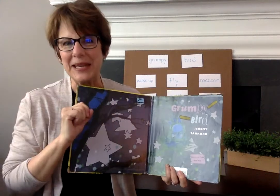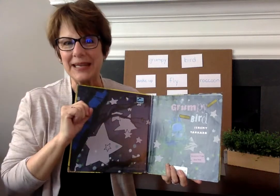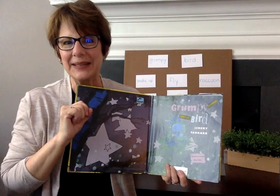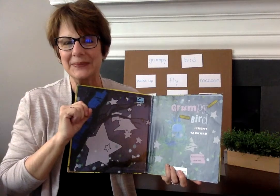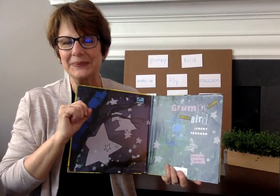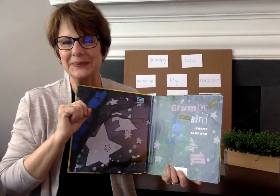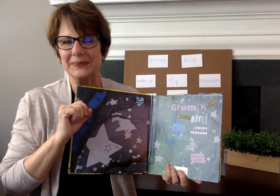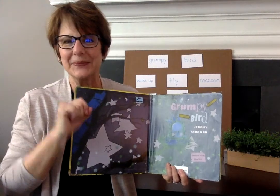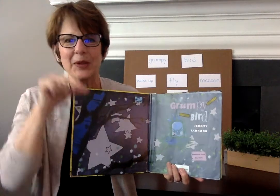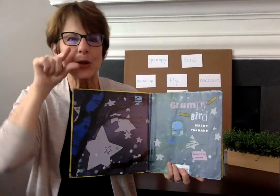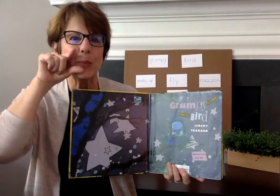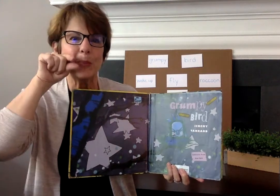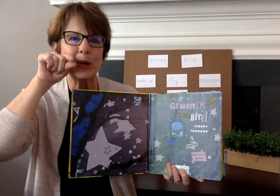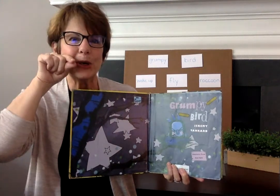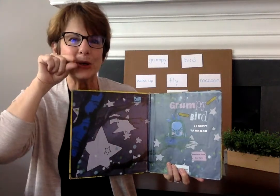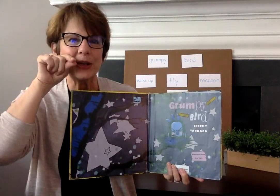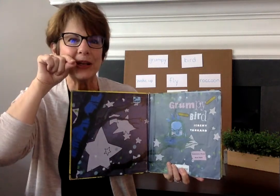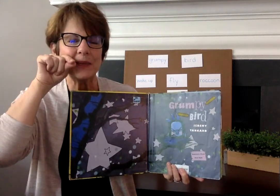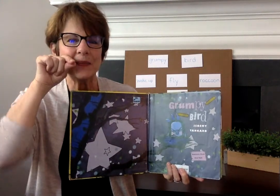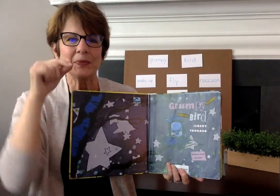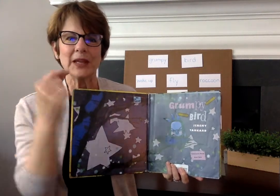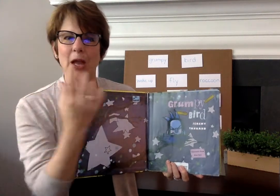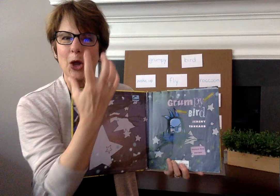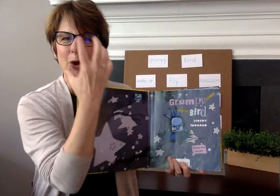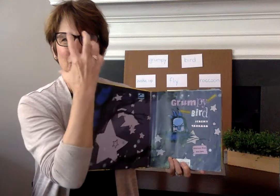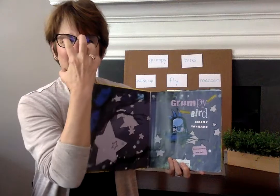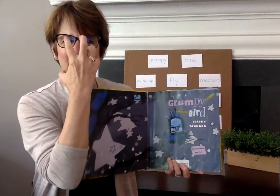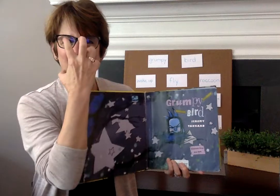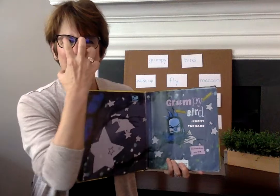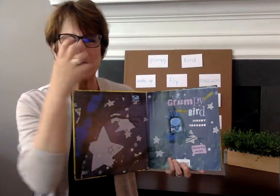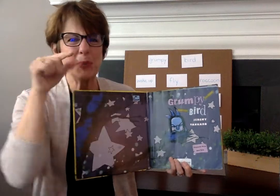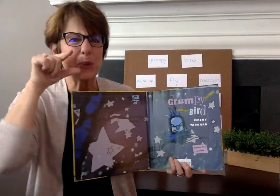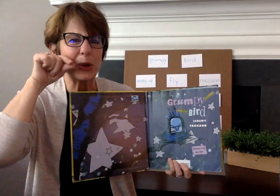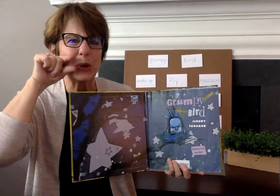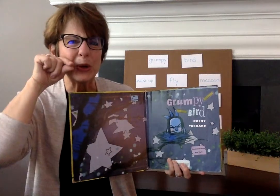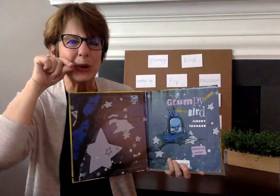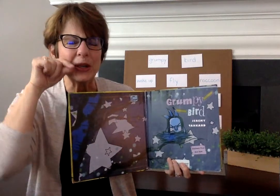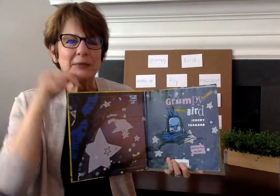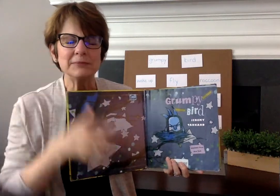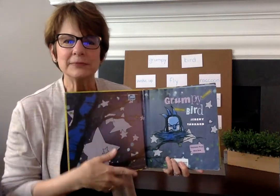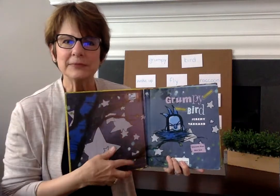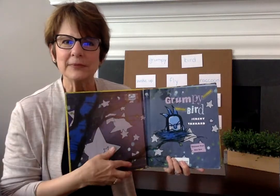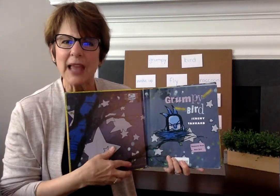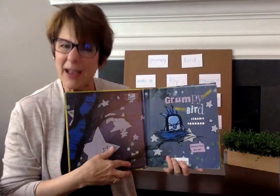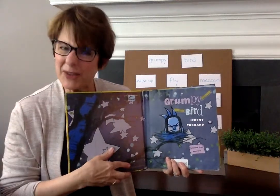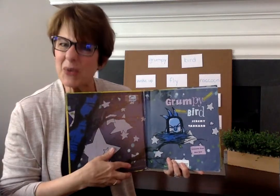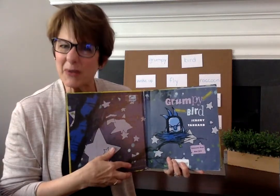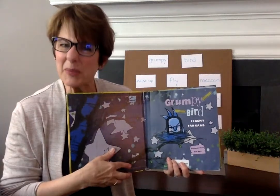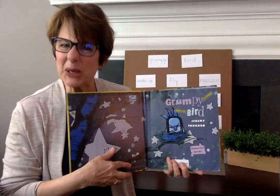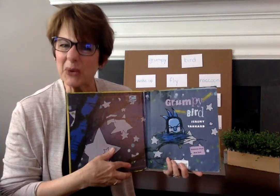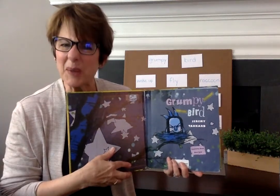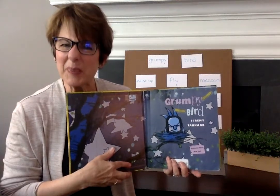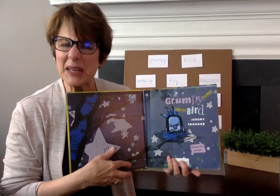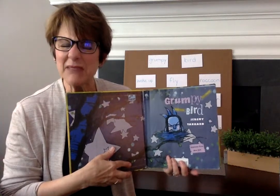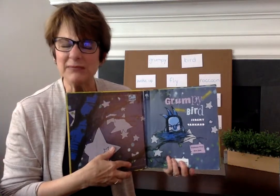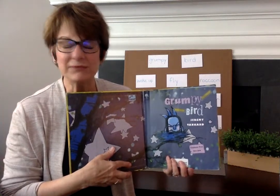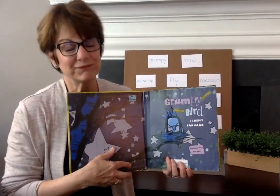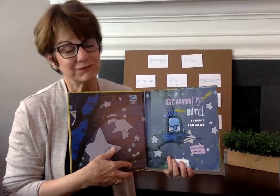beak. Bird. Grumpy bird. Have you ever been grumpy?